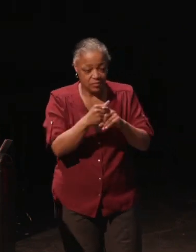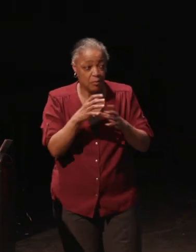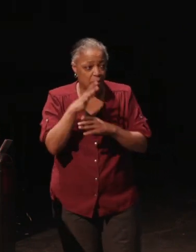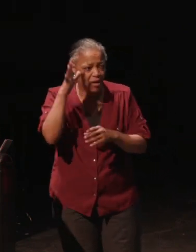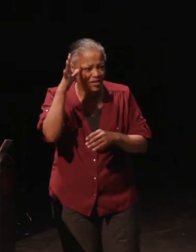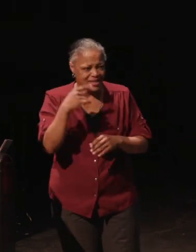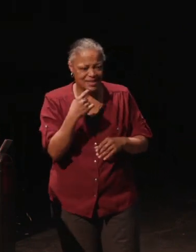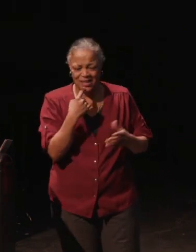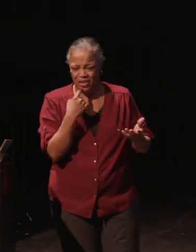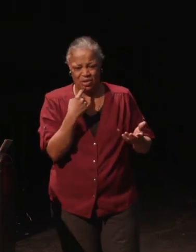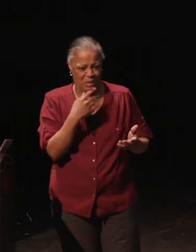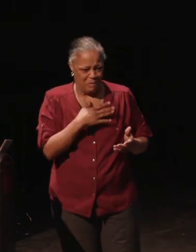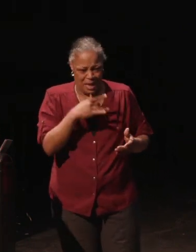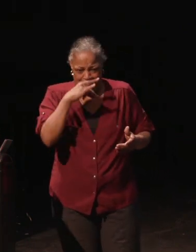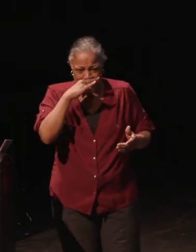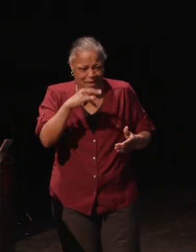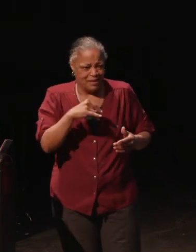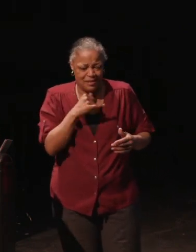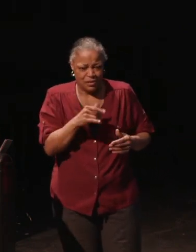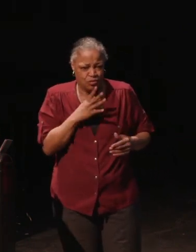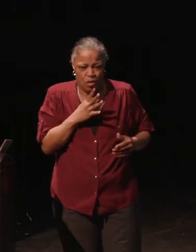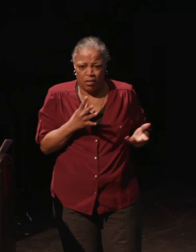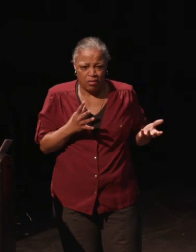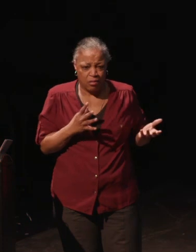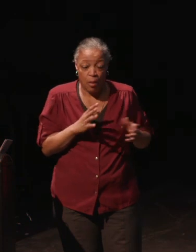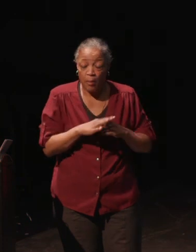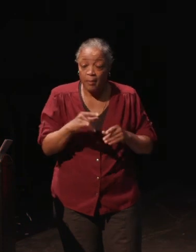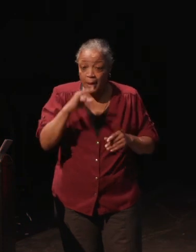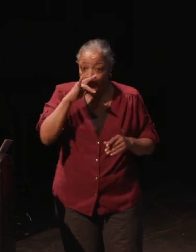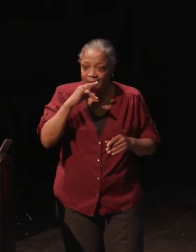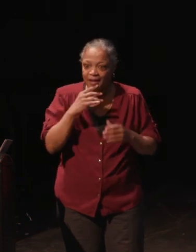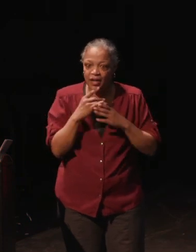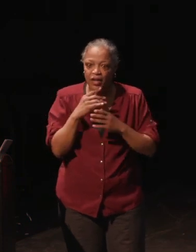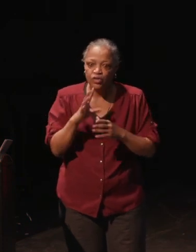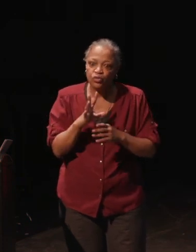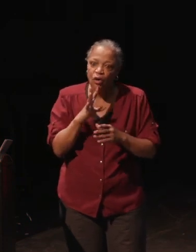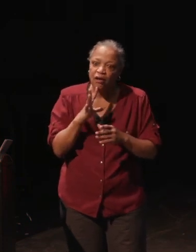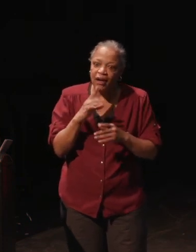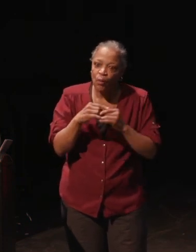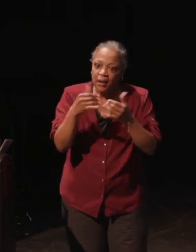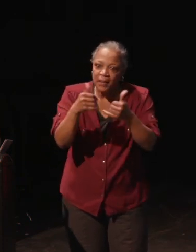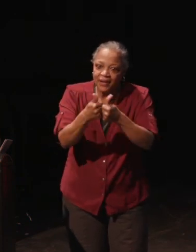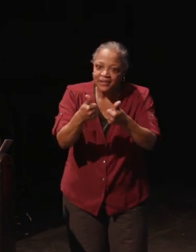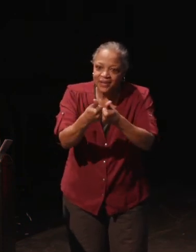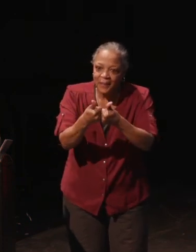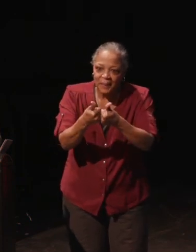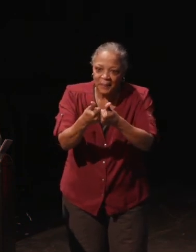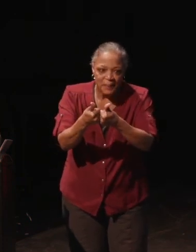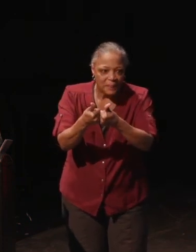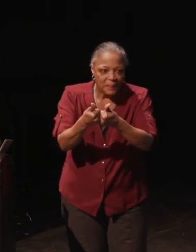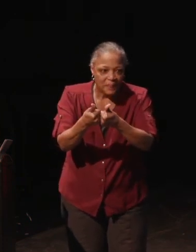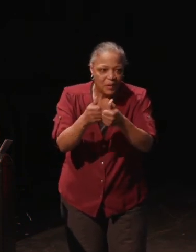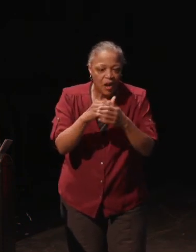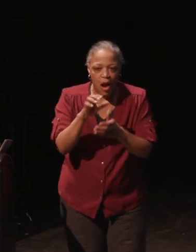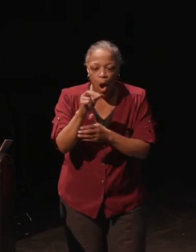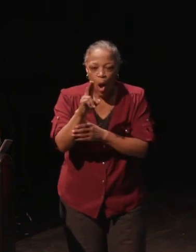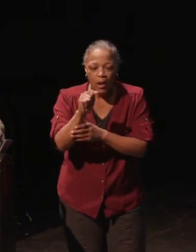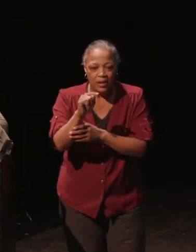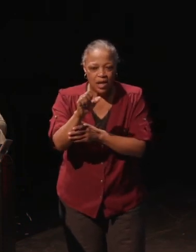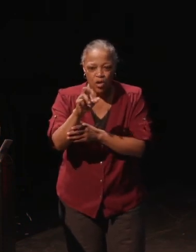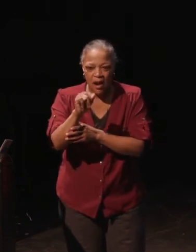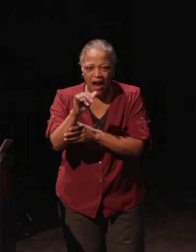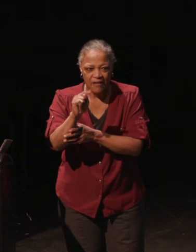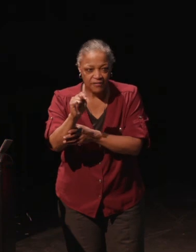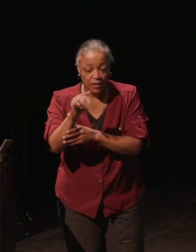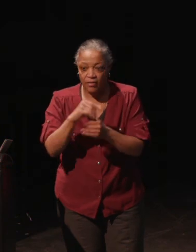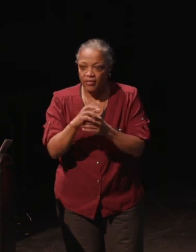parents were saying, my kid doesn't talk, but my kid is talking when he plays or she plays Autcraft. There